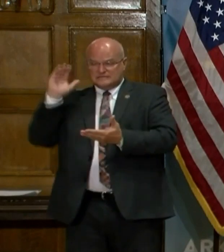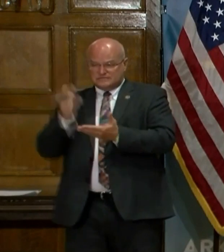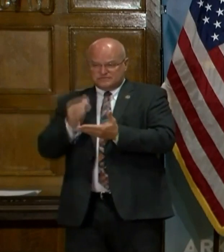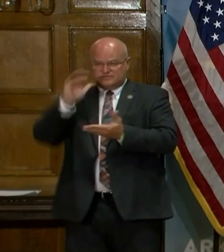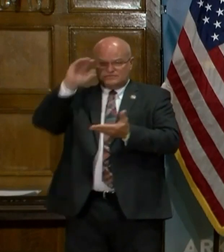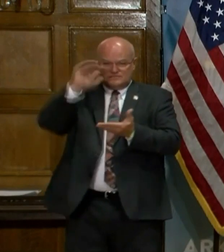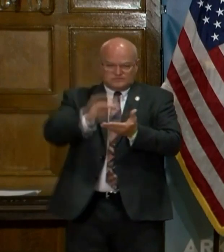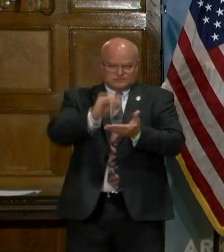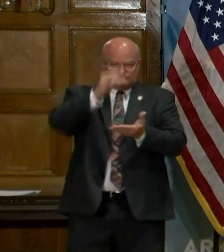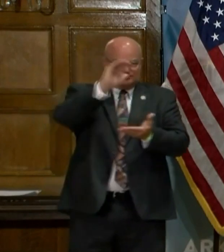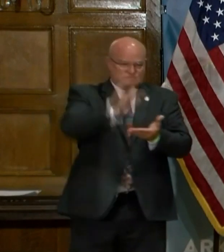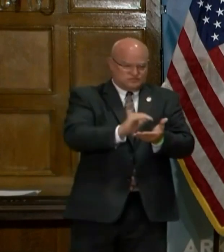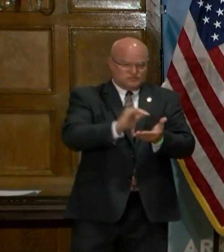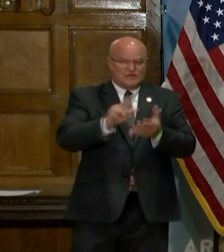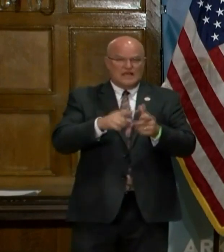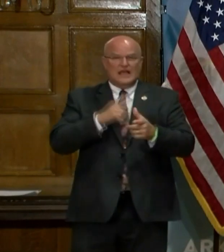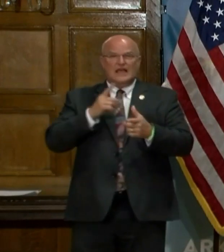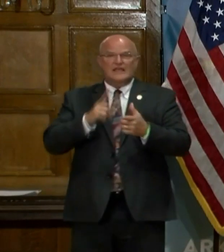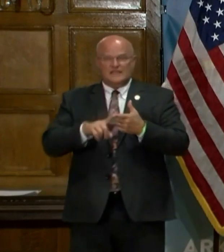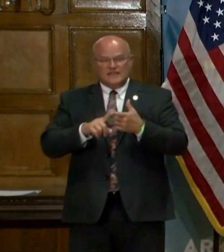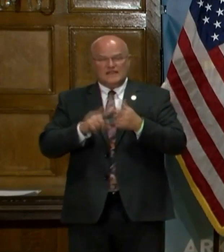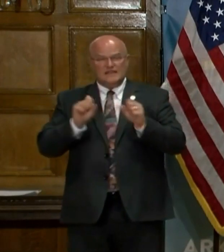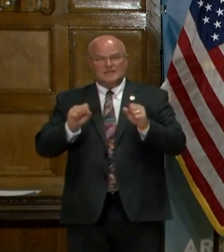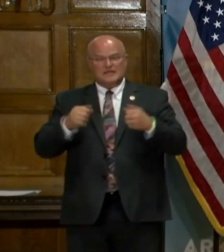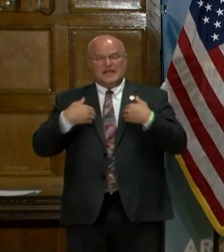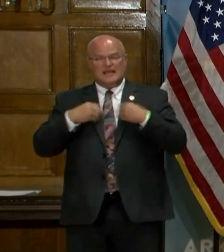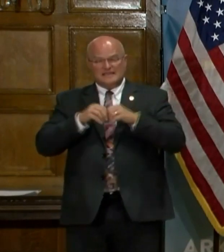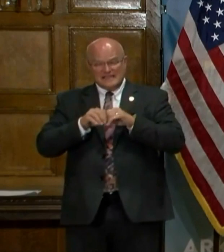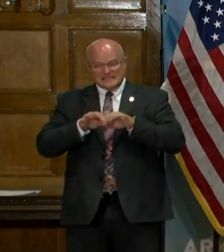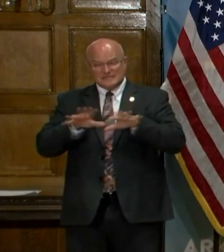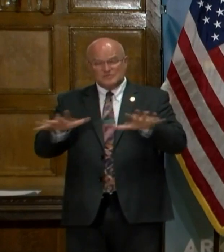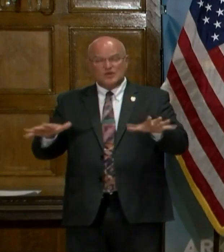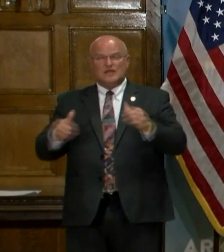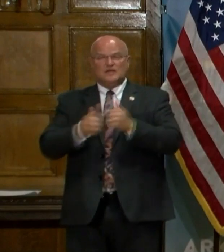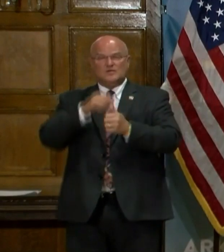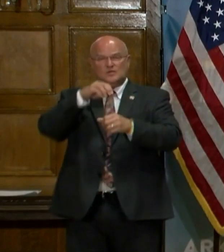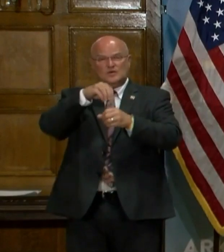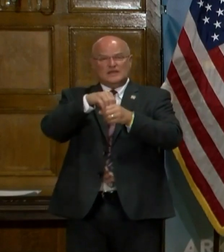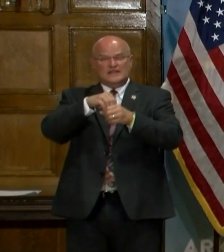that, then it minimizes the ability to have that spread in